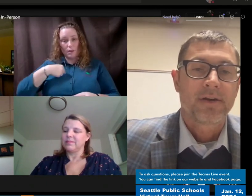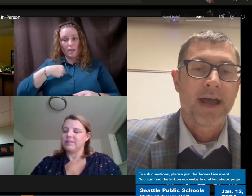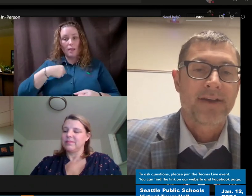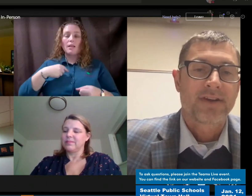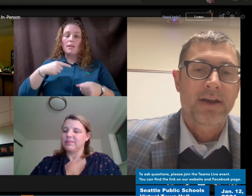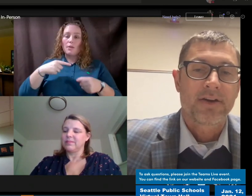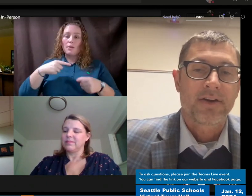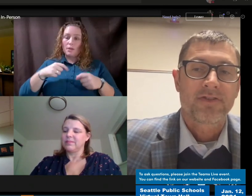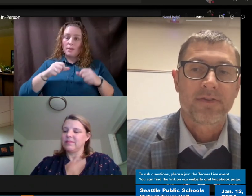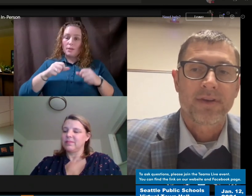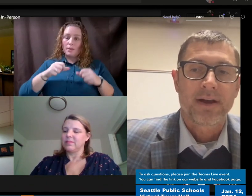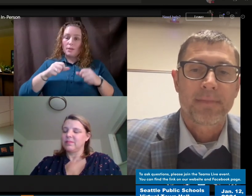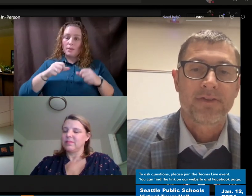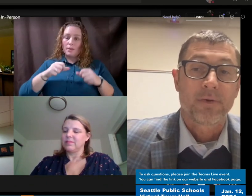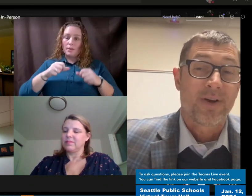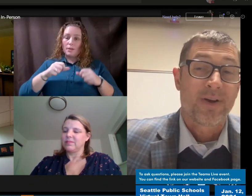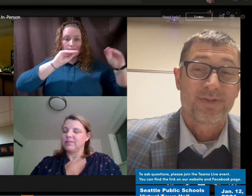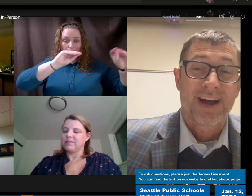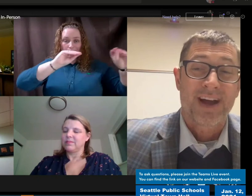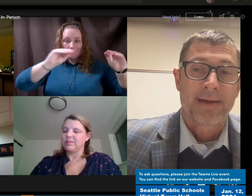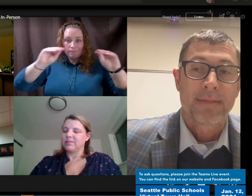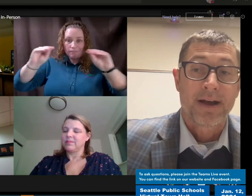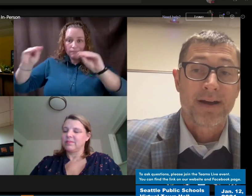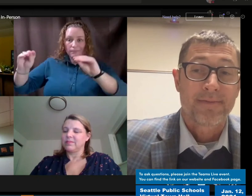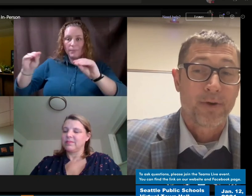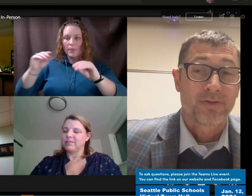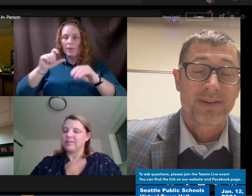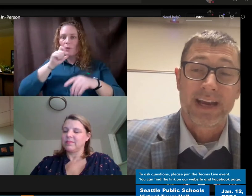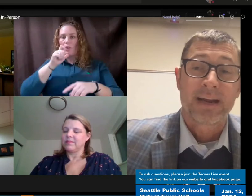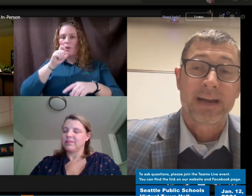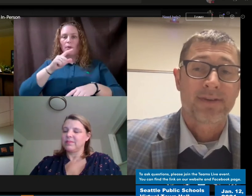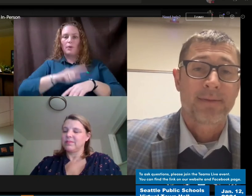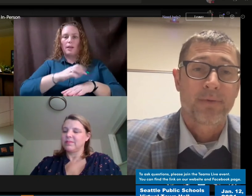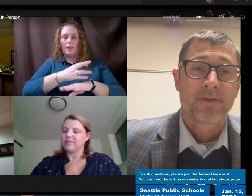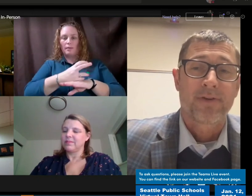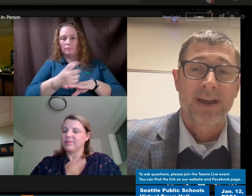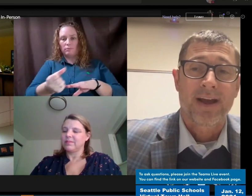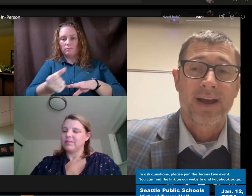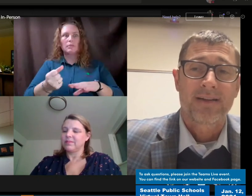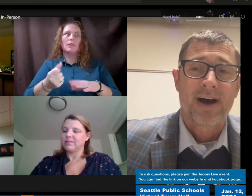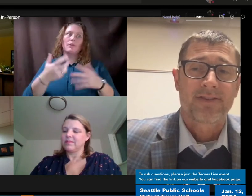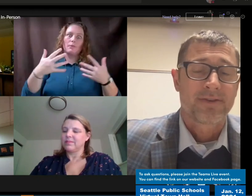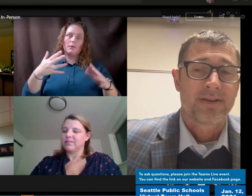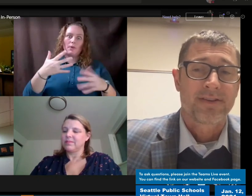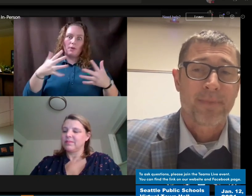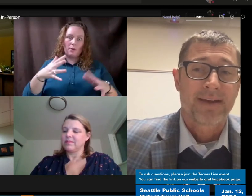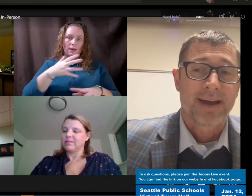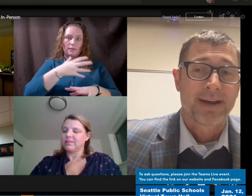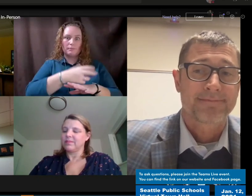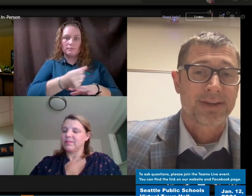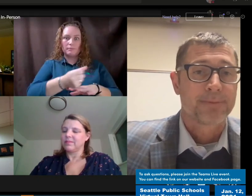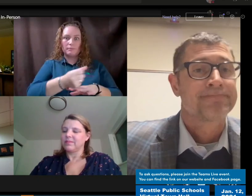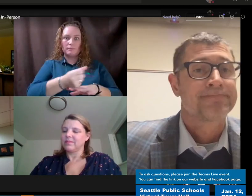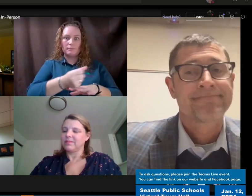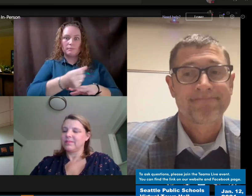to educate our students and so we don't lose time, most certainly any more time than we've already lost due to this pandemic,